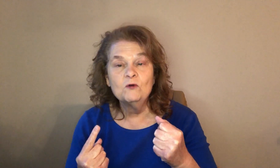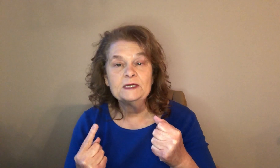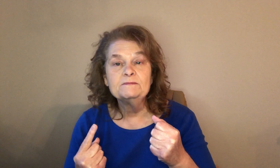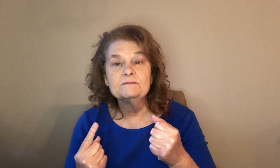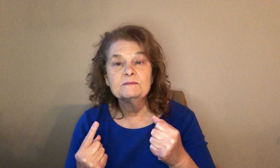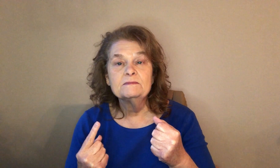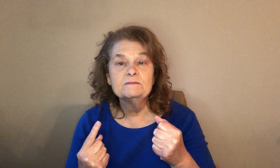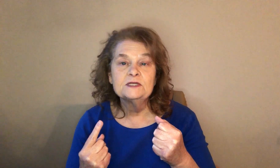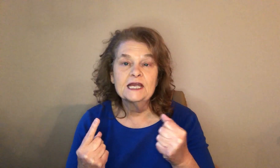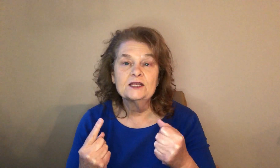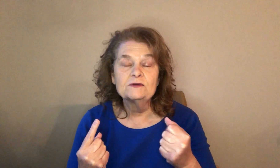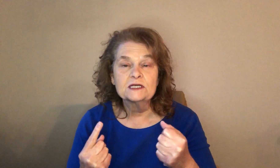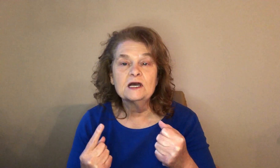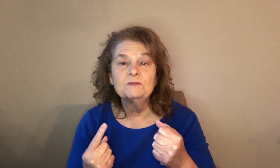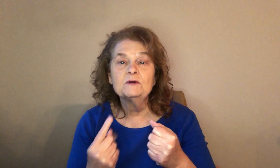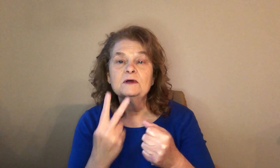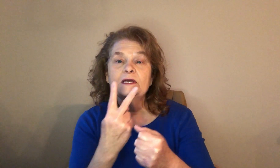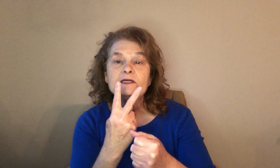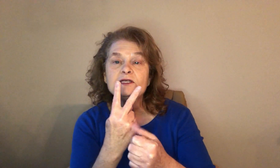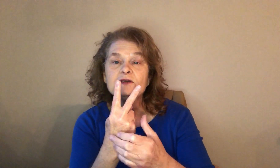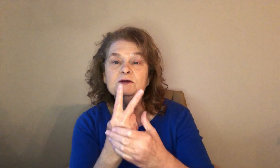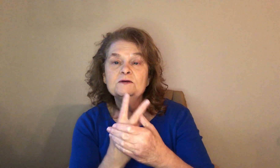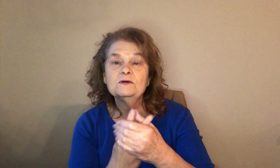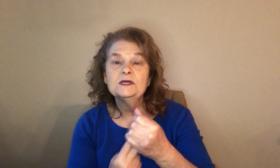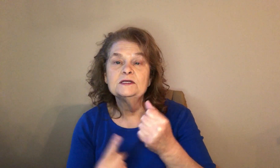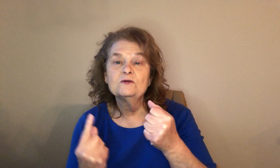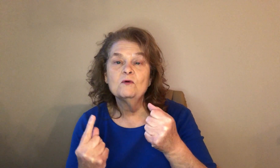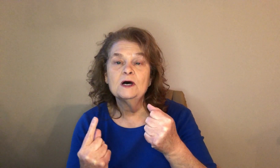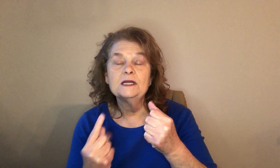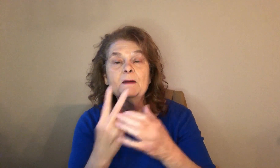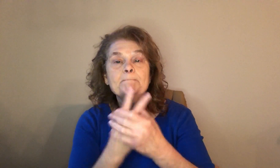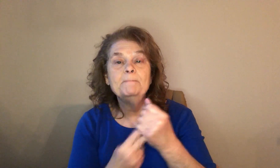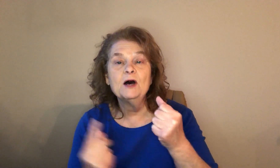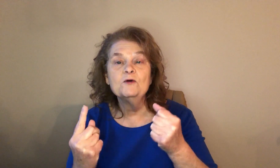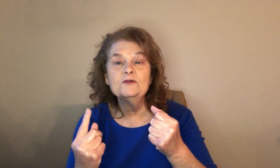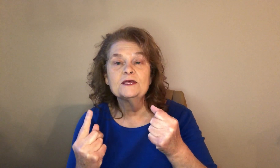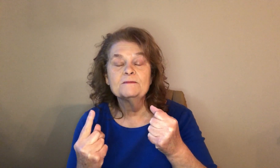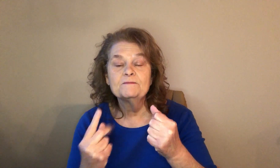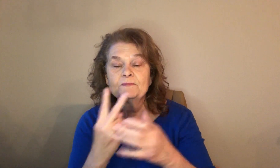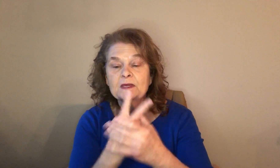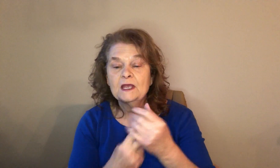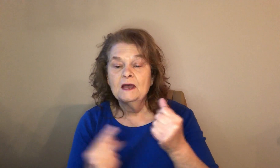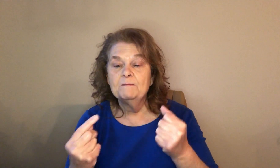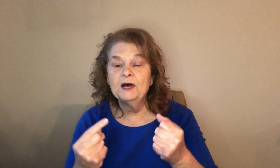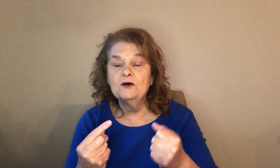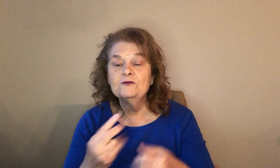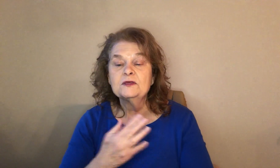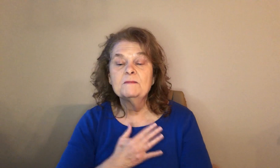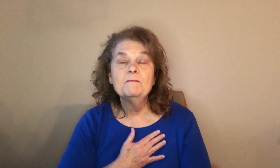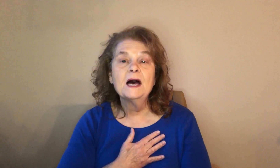woman together as a couple. 2 into 1. Both. Both